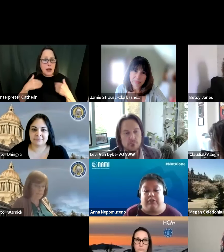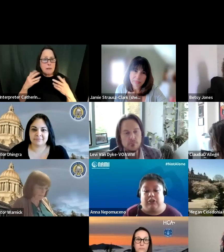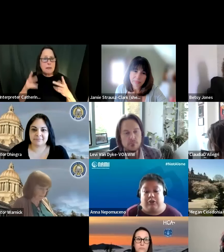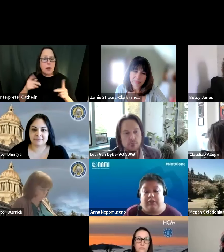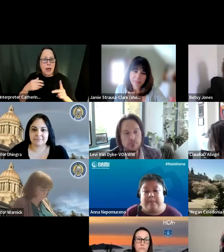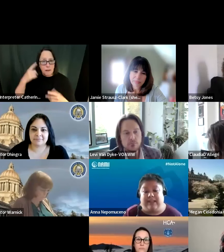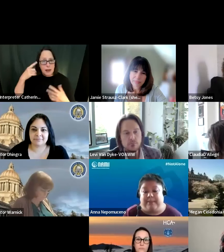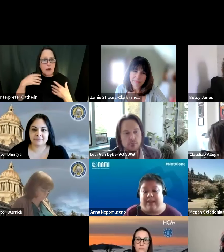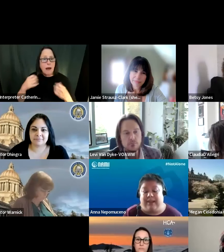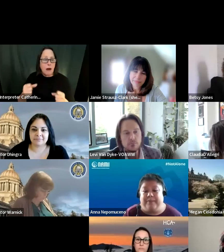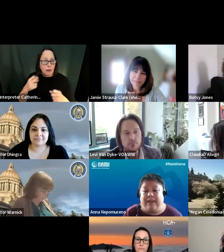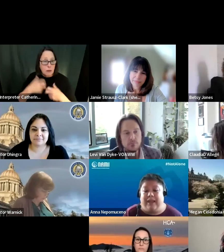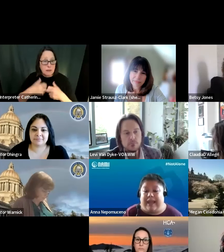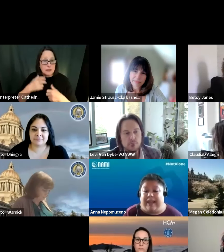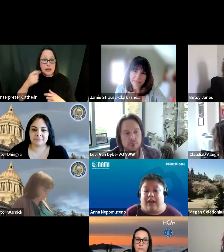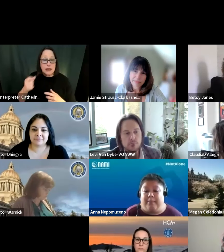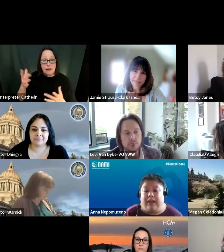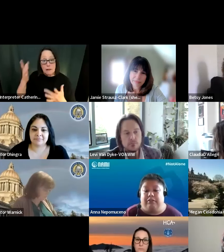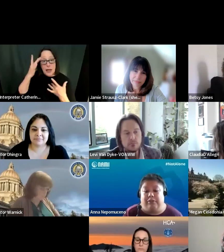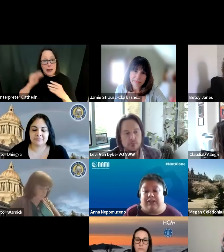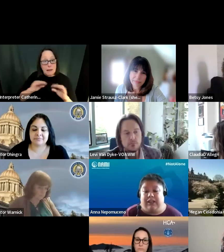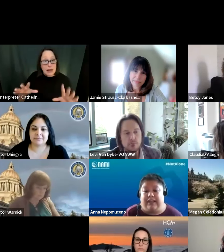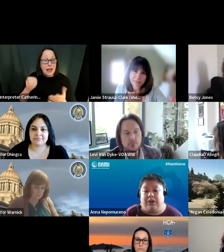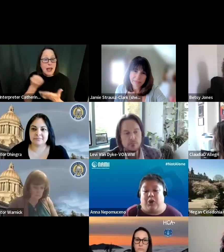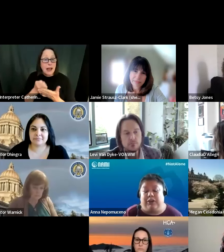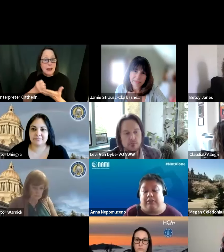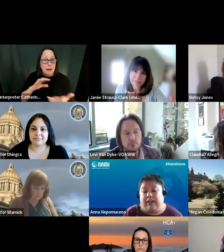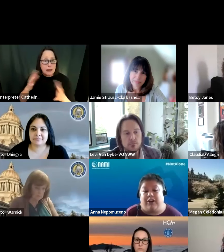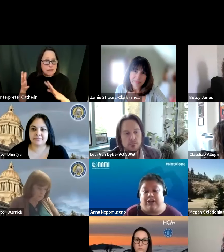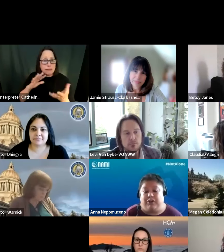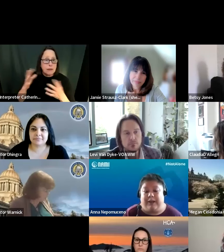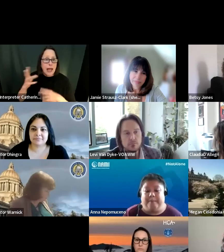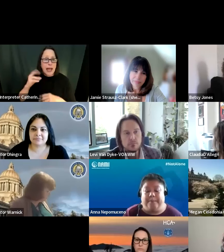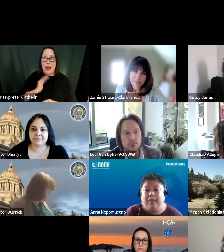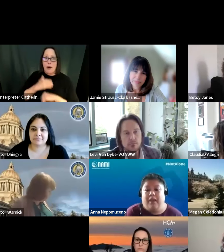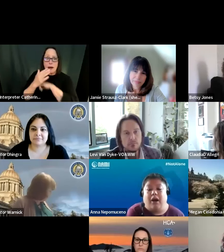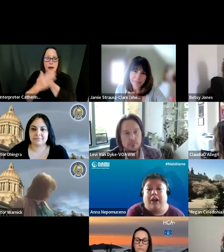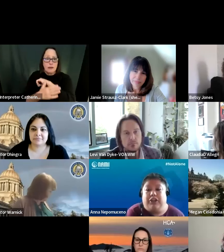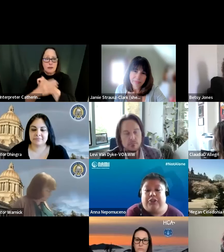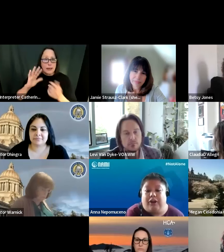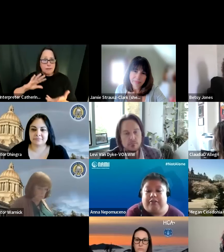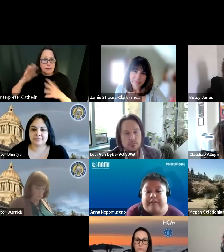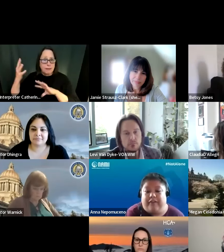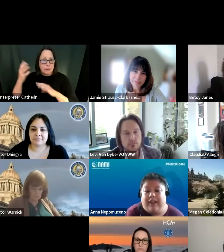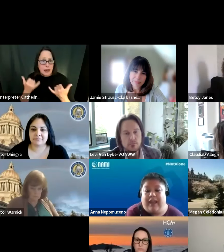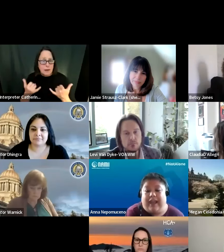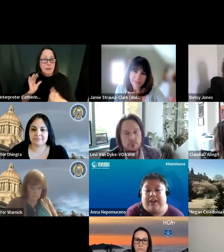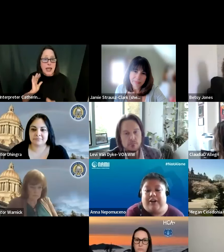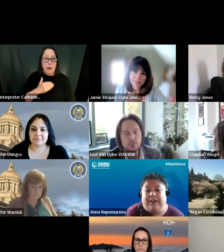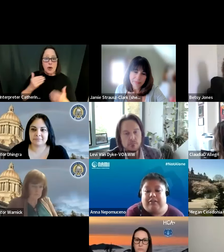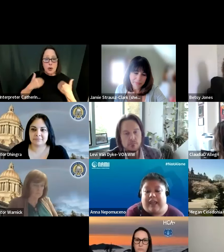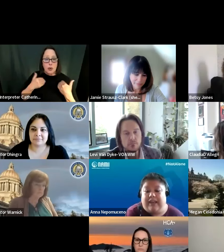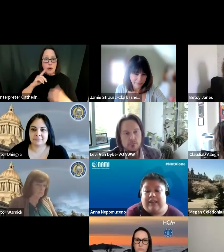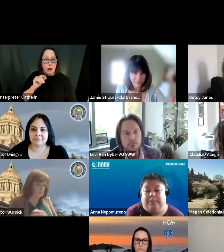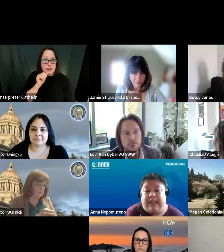challenges due to the pandemic, economic uncertainty, and the current state of our country. Our youth are suffering, and